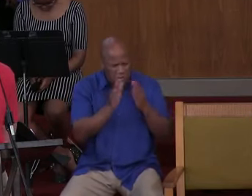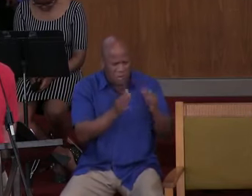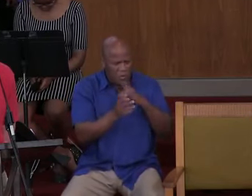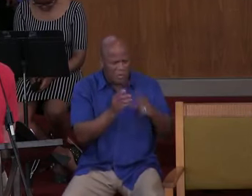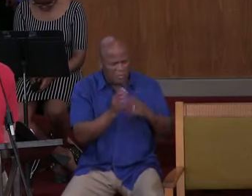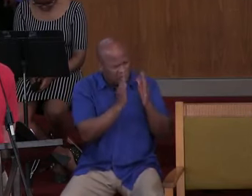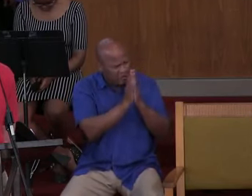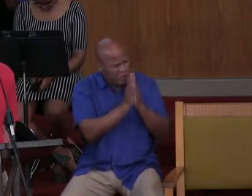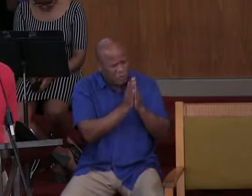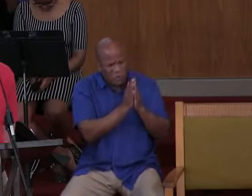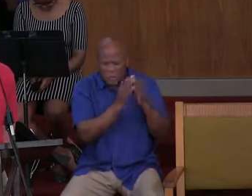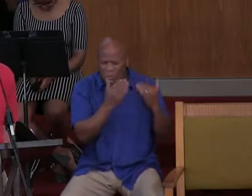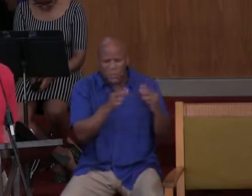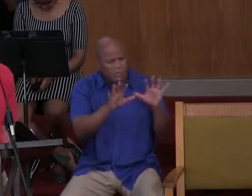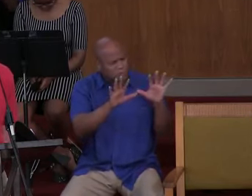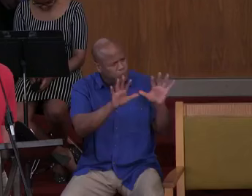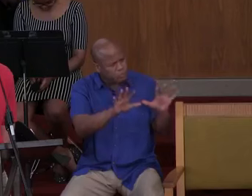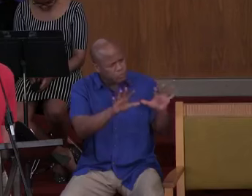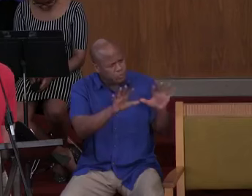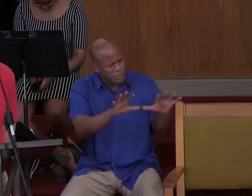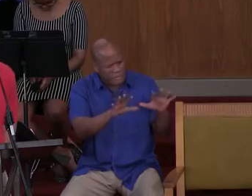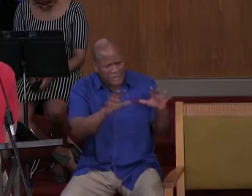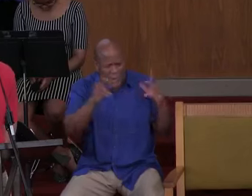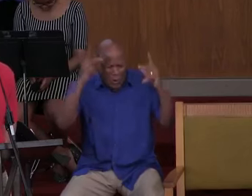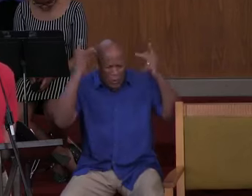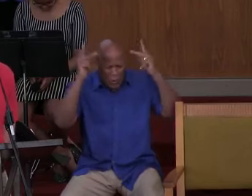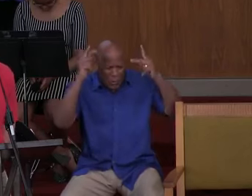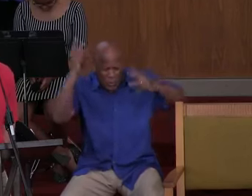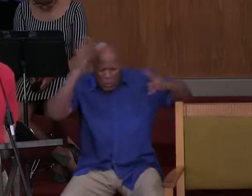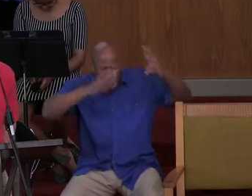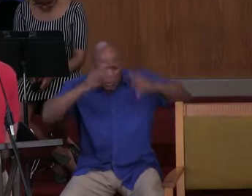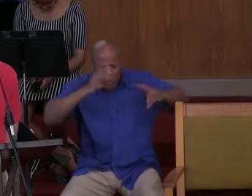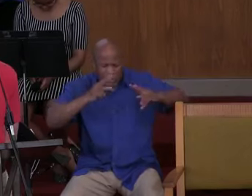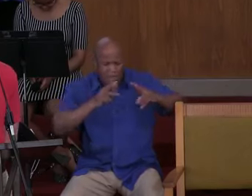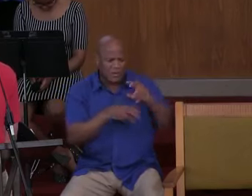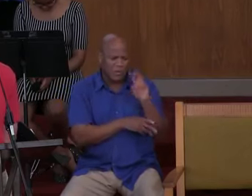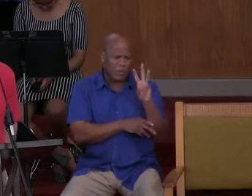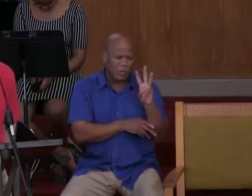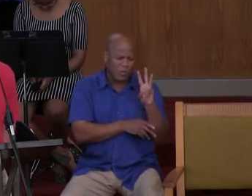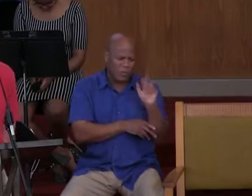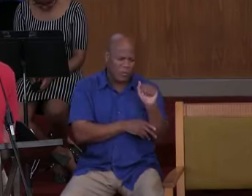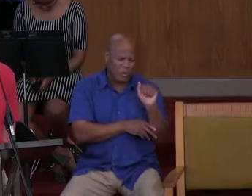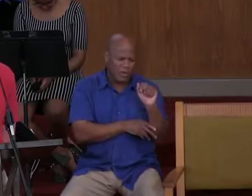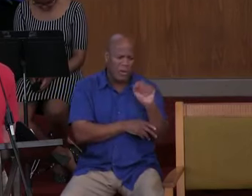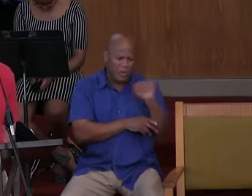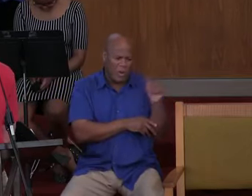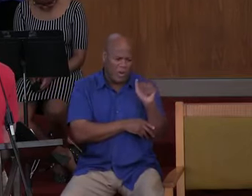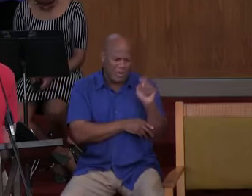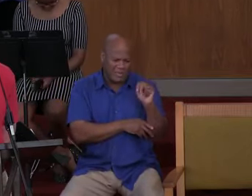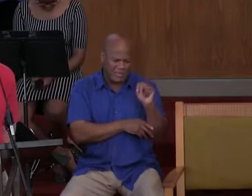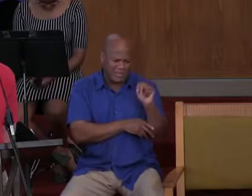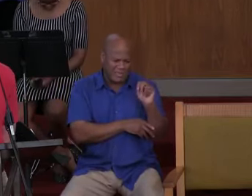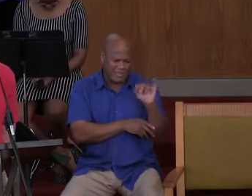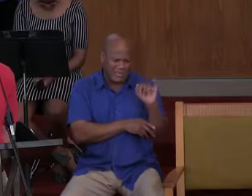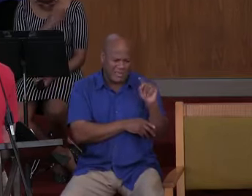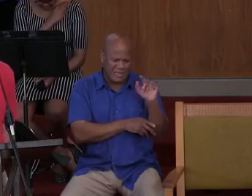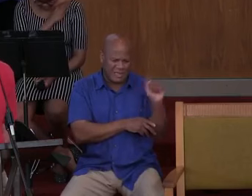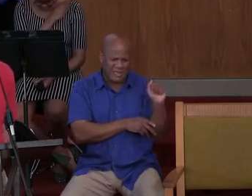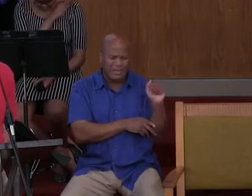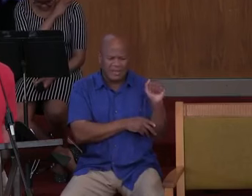to just calm her anxiety. We pray for Juanita Sanders. Terrence passed